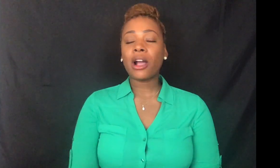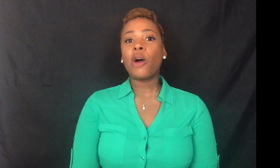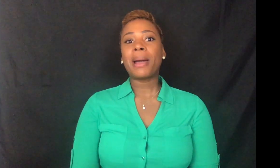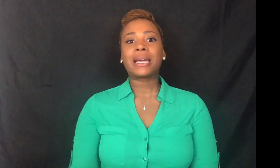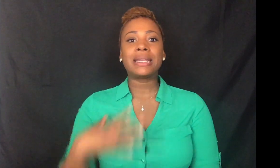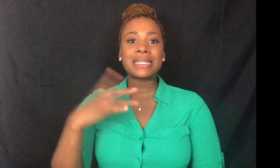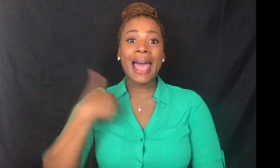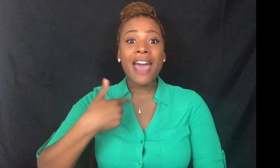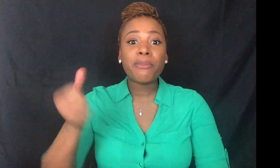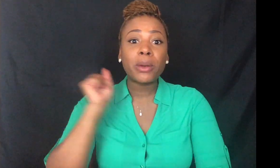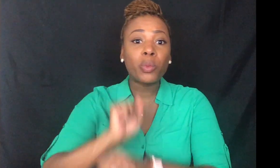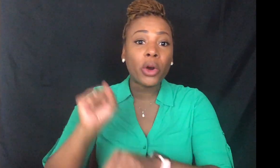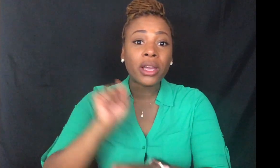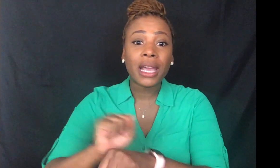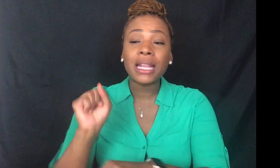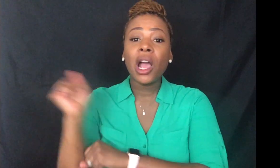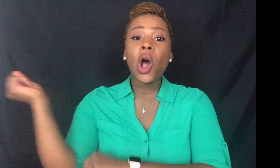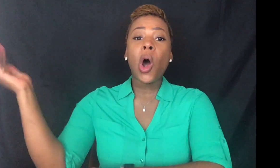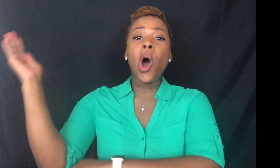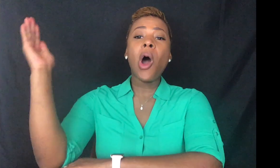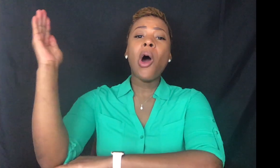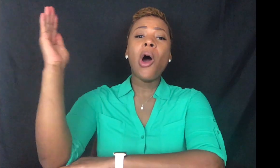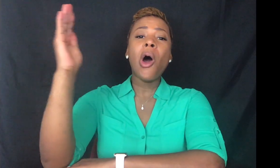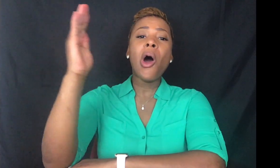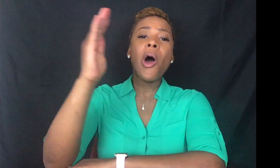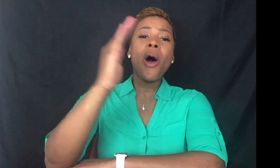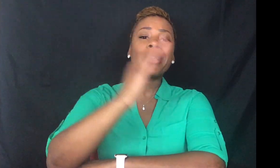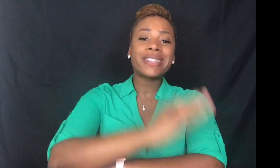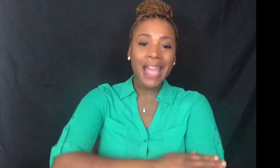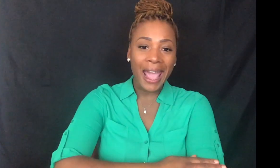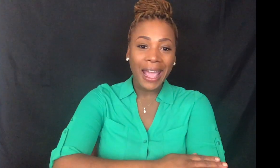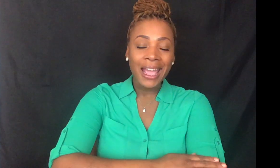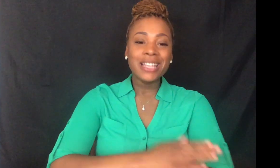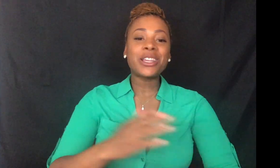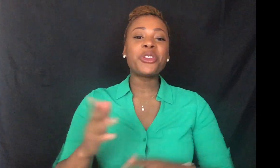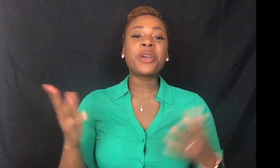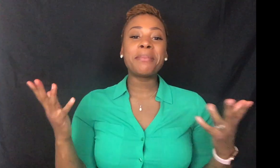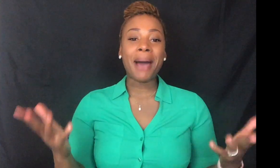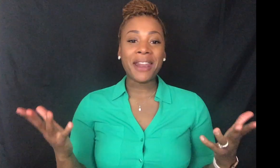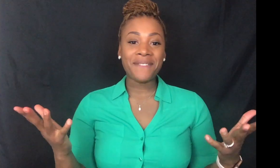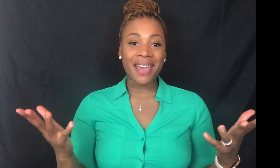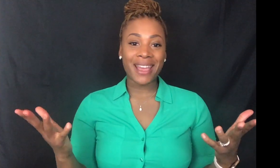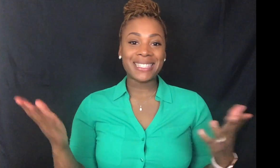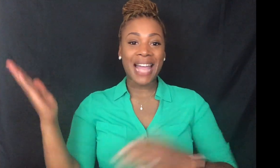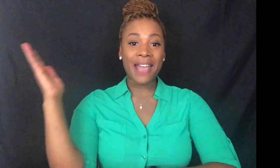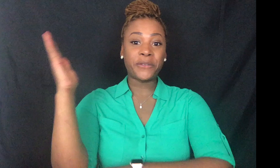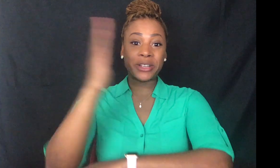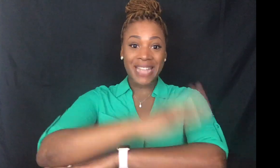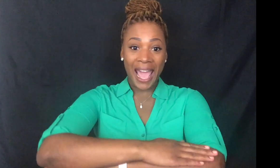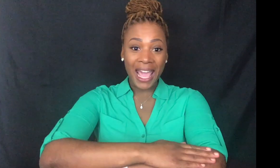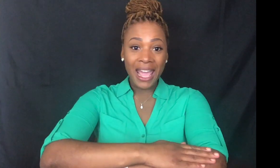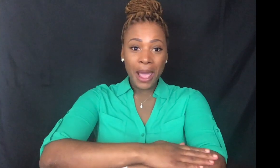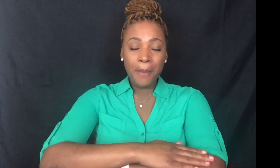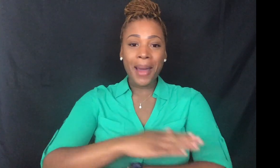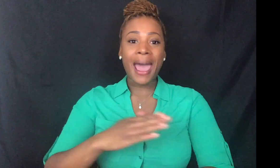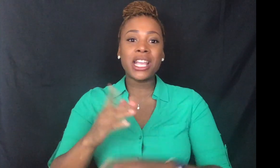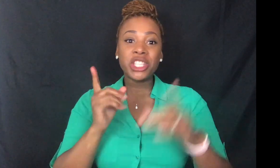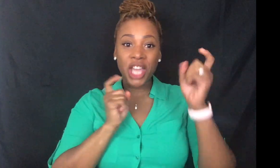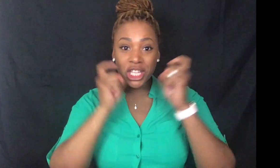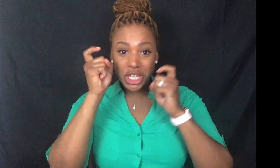my goodness, I've been working all day. So you can modify that sign for day by changing your